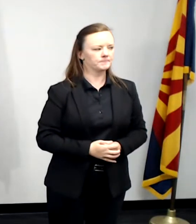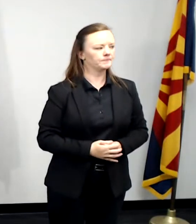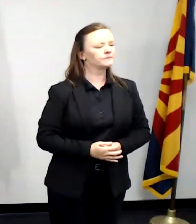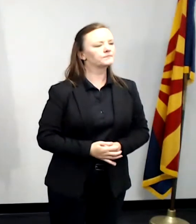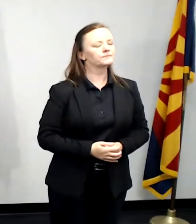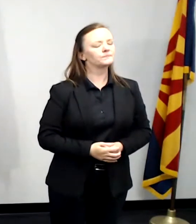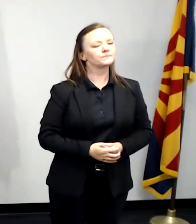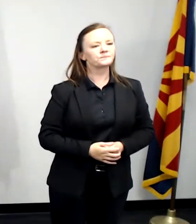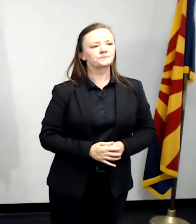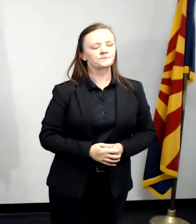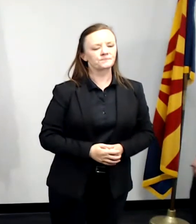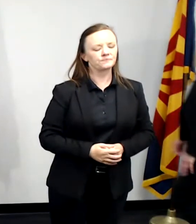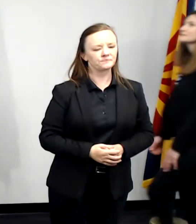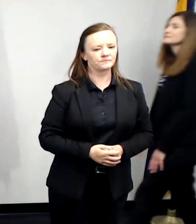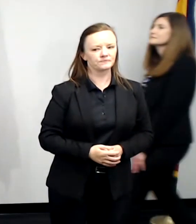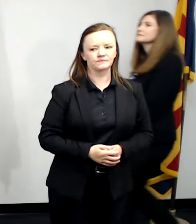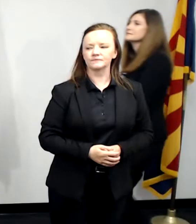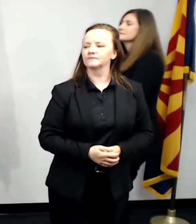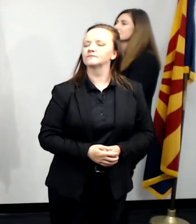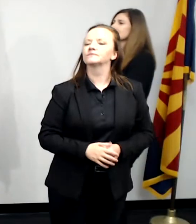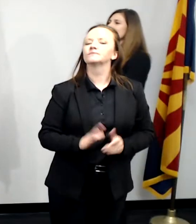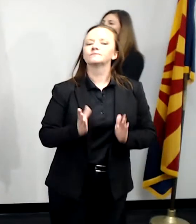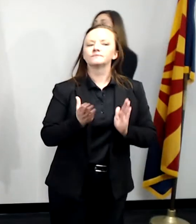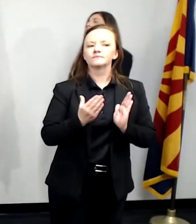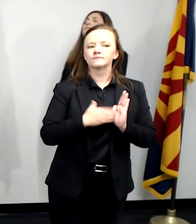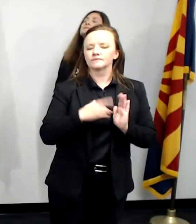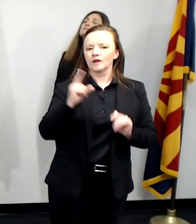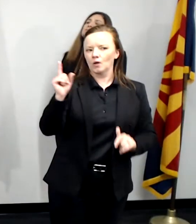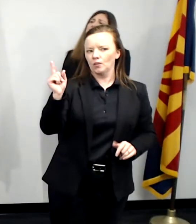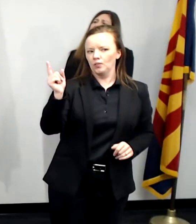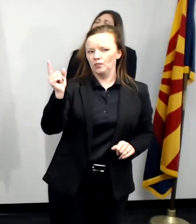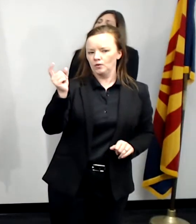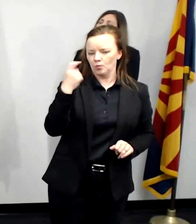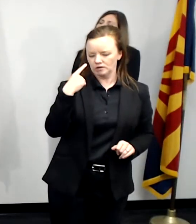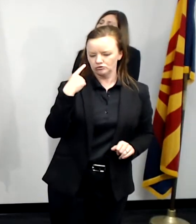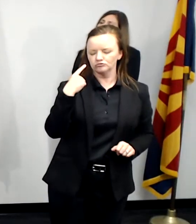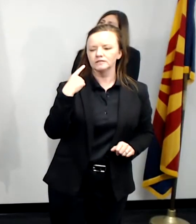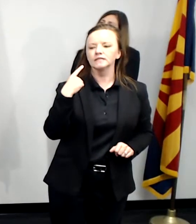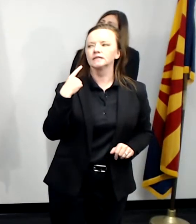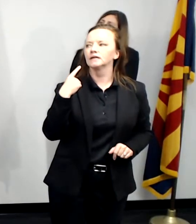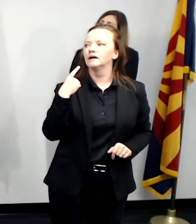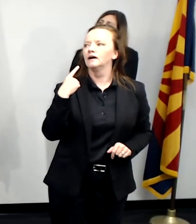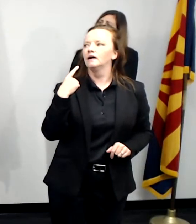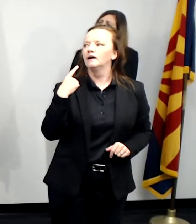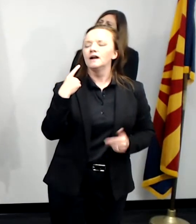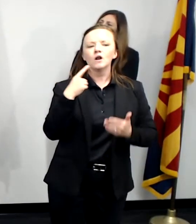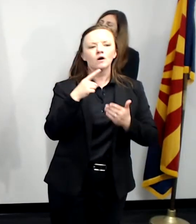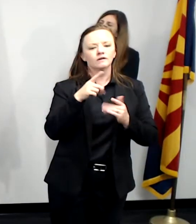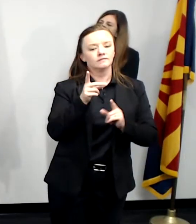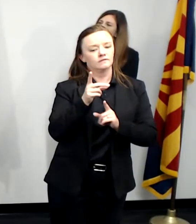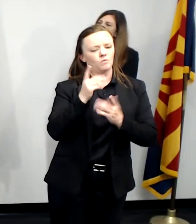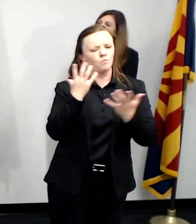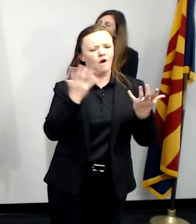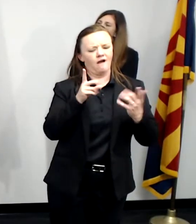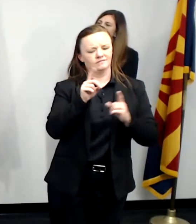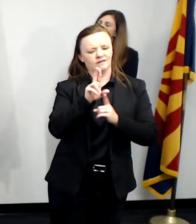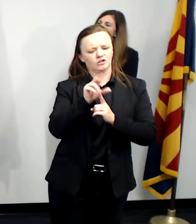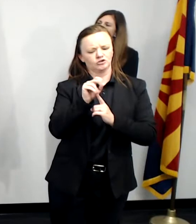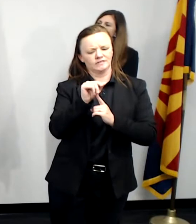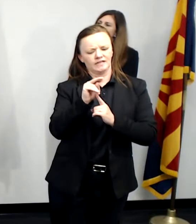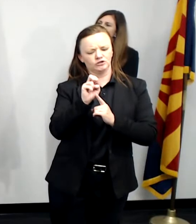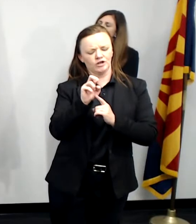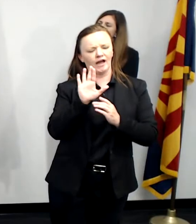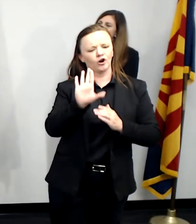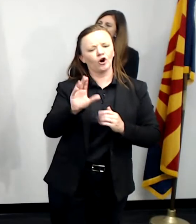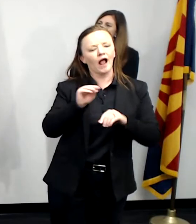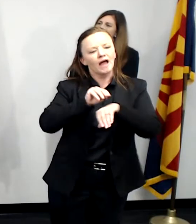So the question is, if what would Dr. Sunenshine's advice be, or what would she